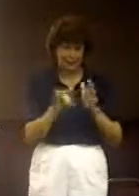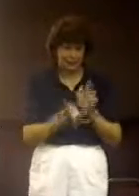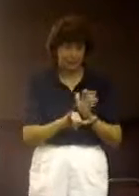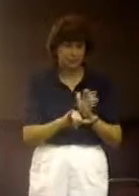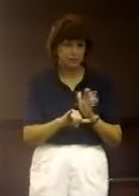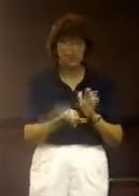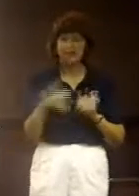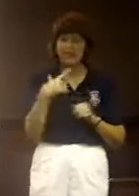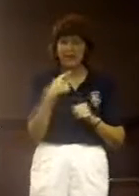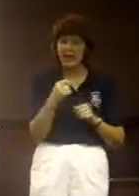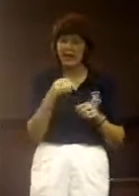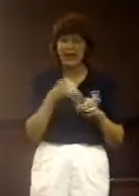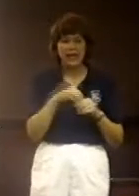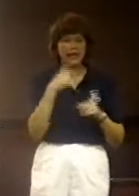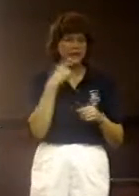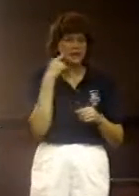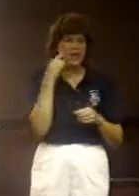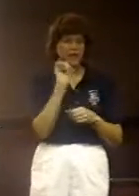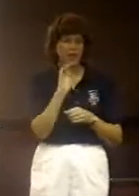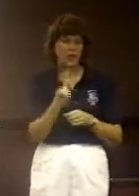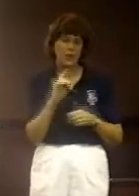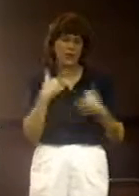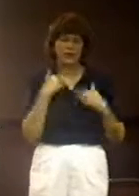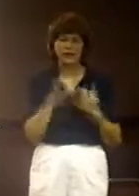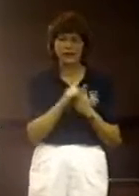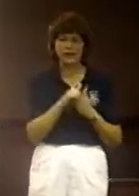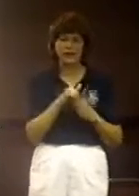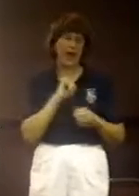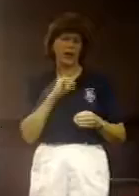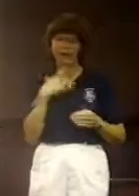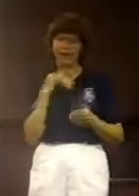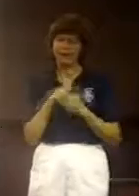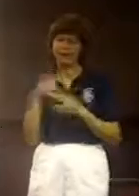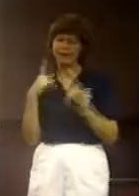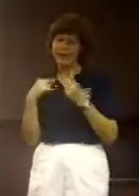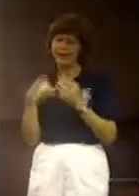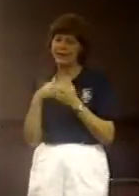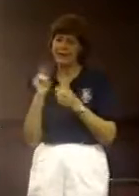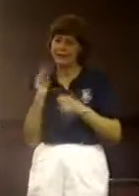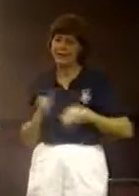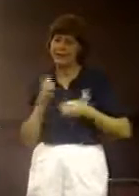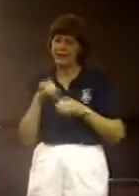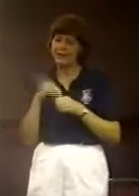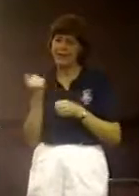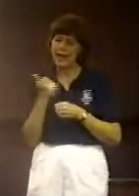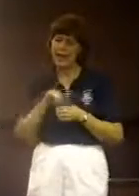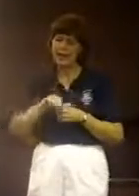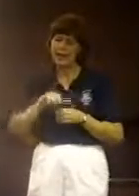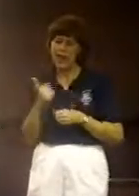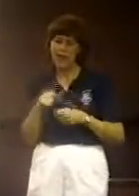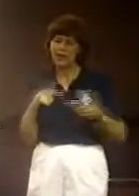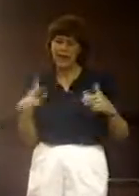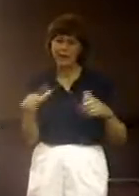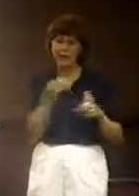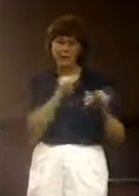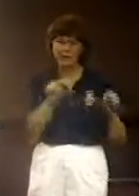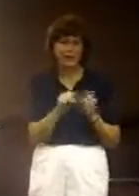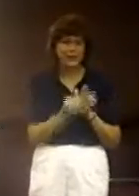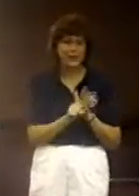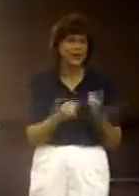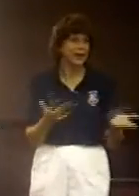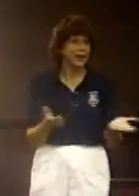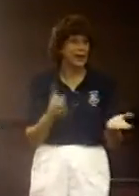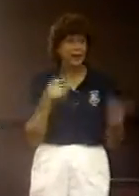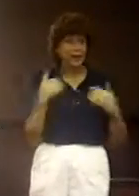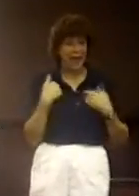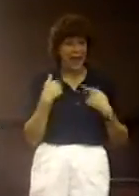consistently. Like, you know, in deaf ed we have this thing, I don't like that sign. That doesn't exist in any other language situation. You have